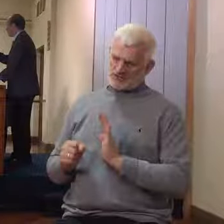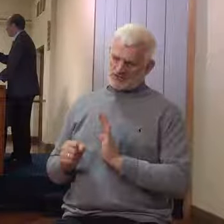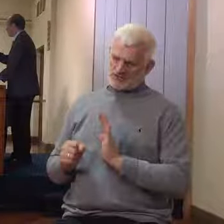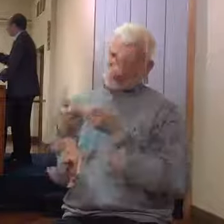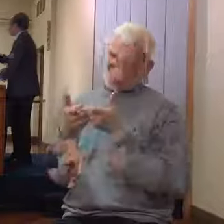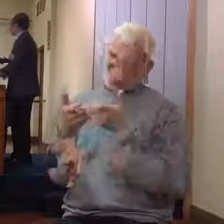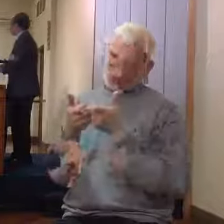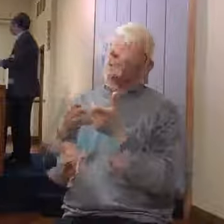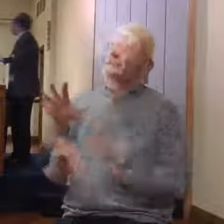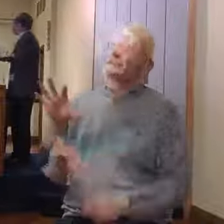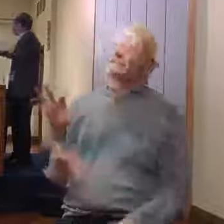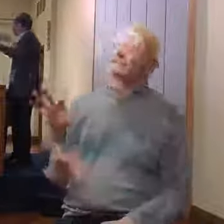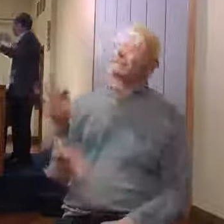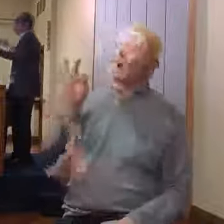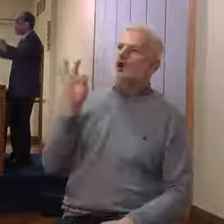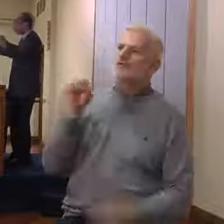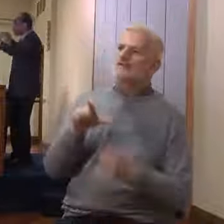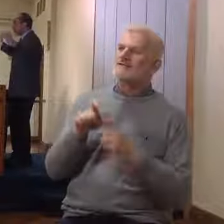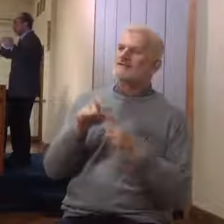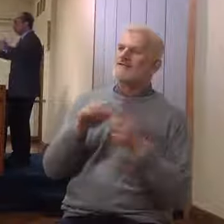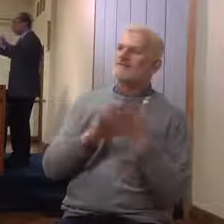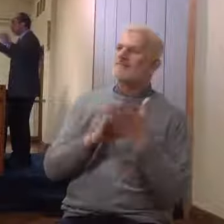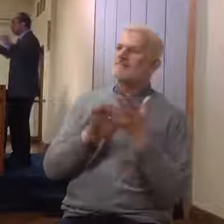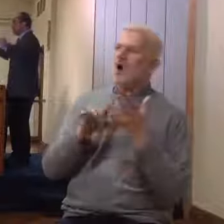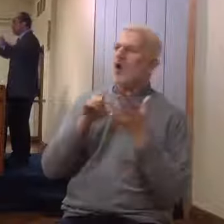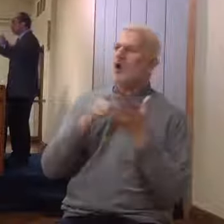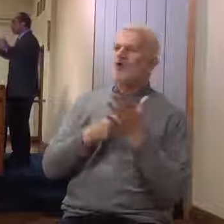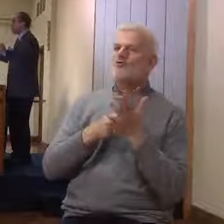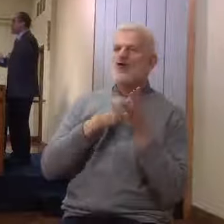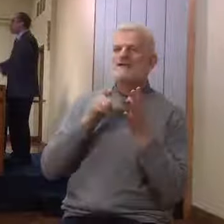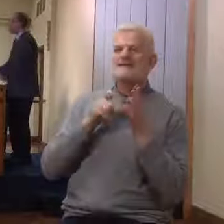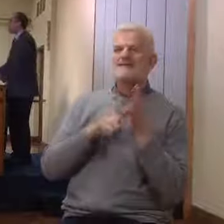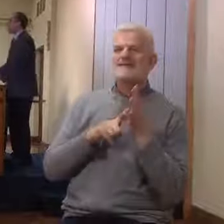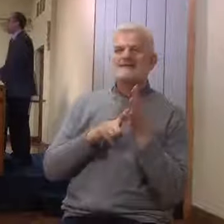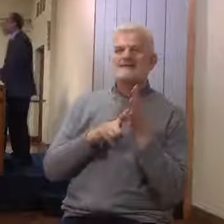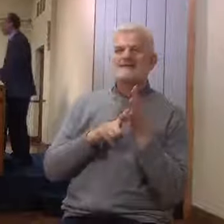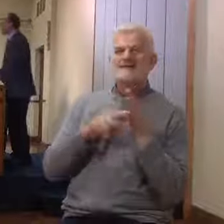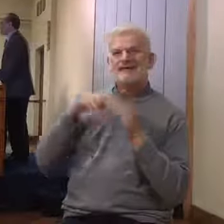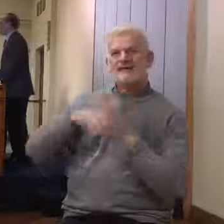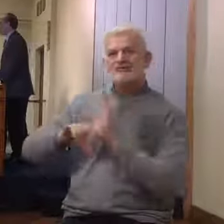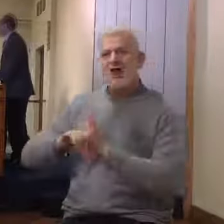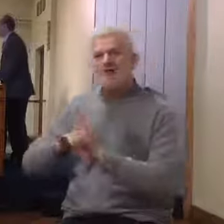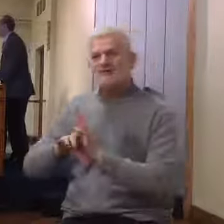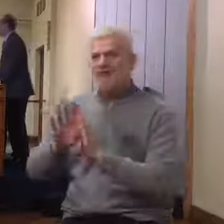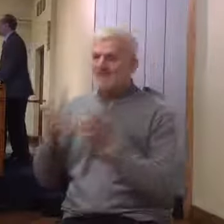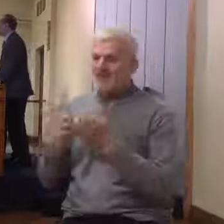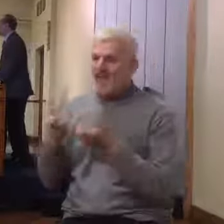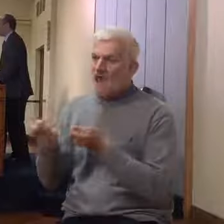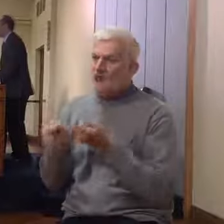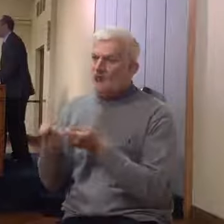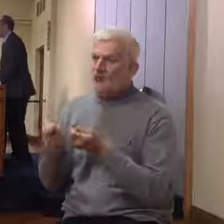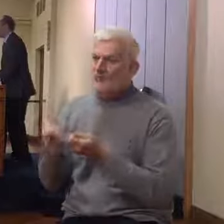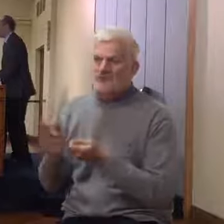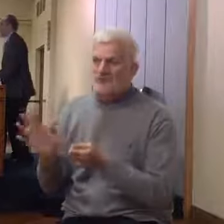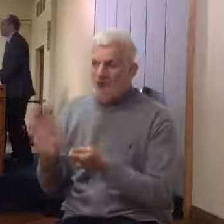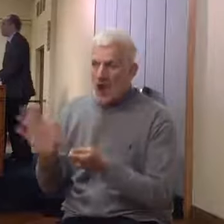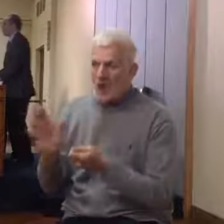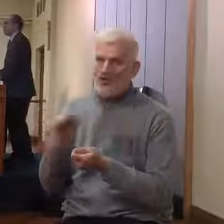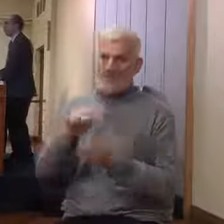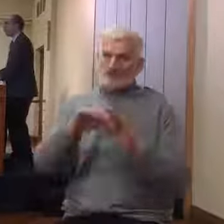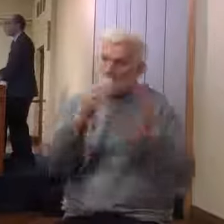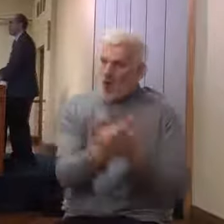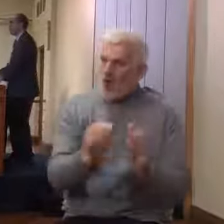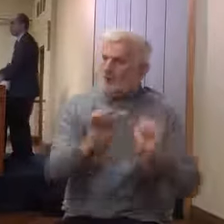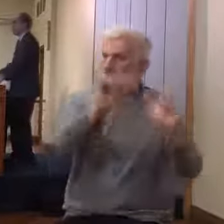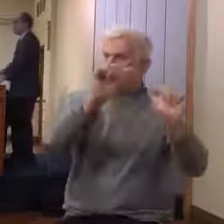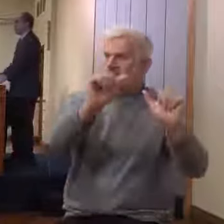in so many congregationalists, we rule by the corporates. No, the church is ruled by the Lord Jesus Christ. He is the